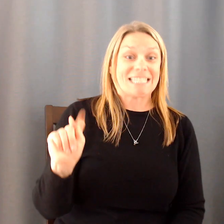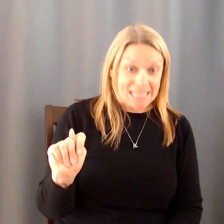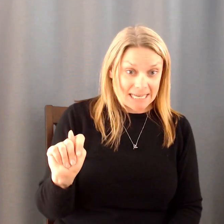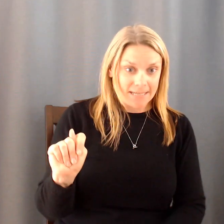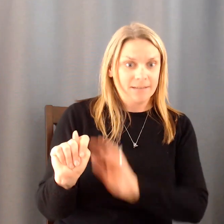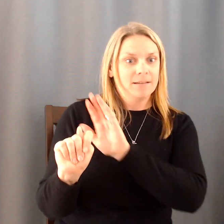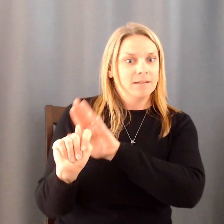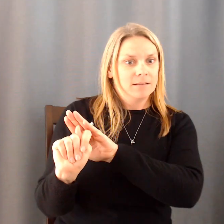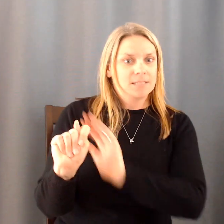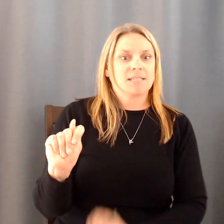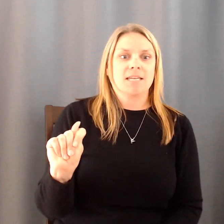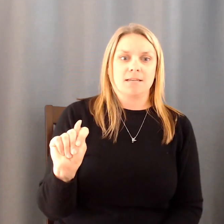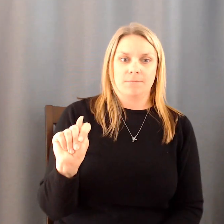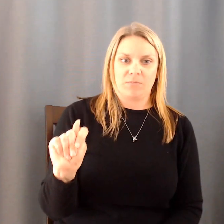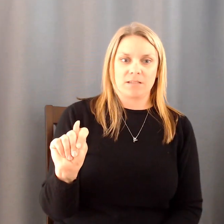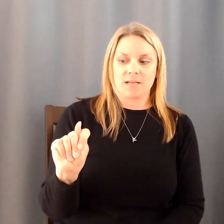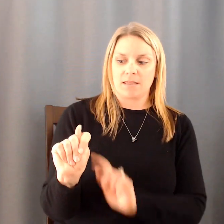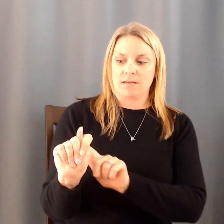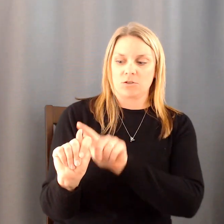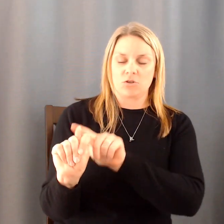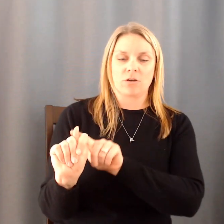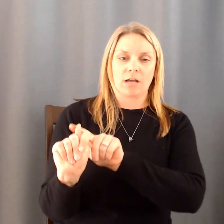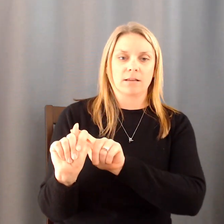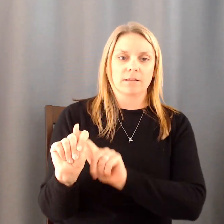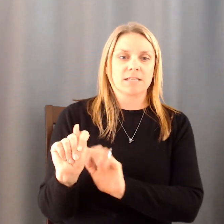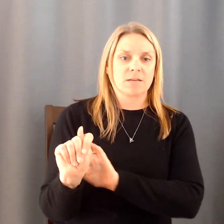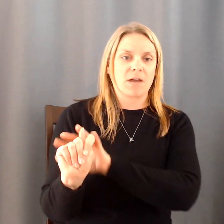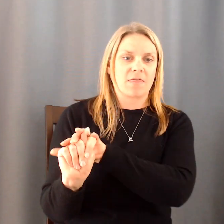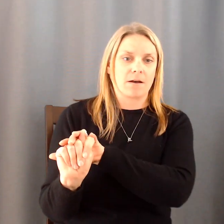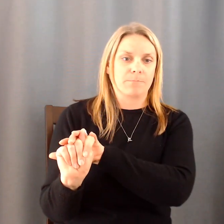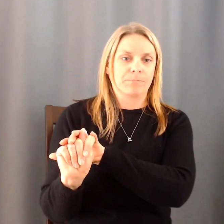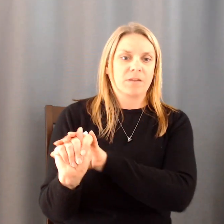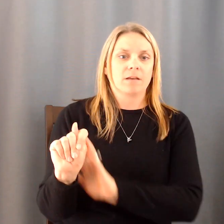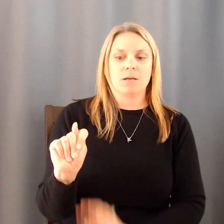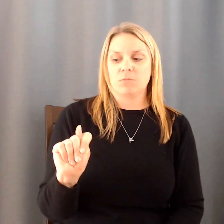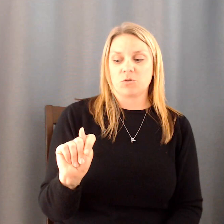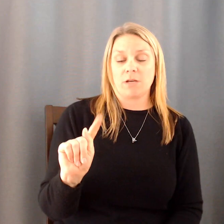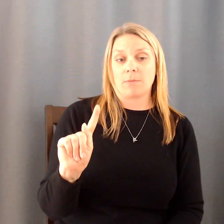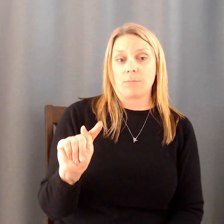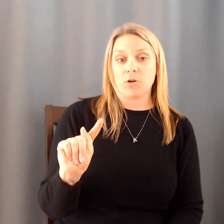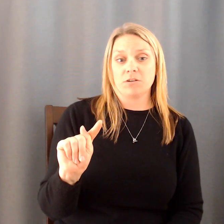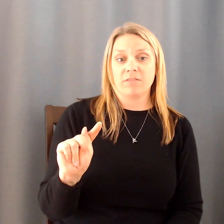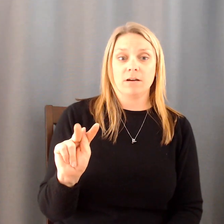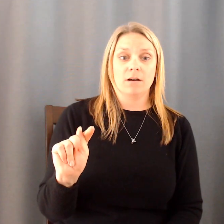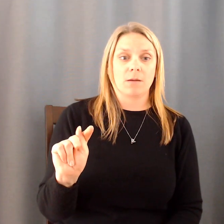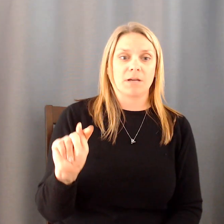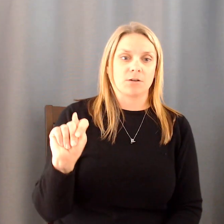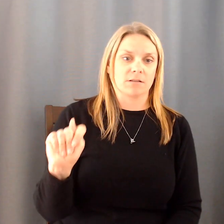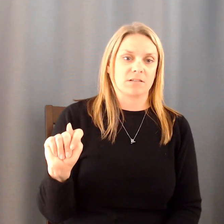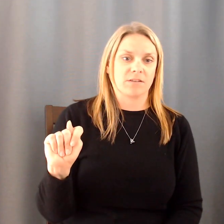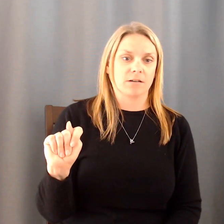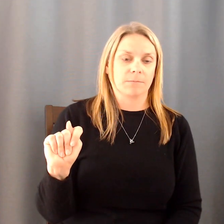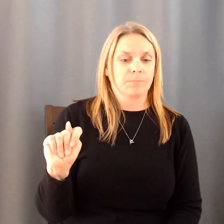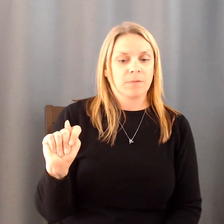M-N-T. T is like this. So you can clearly see my thumb in between my pointer finger and my tallest finger.